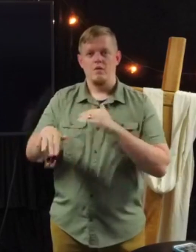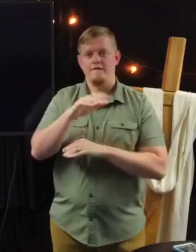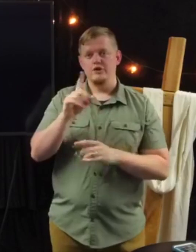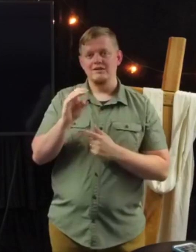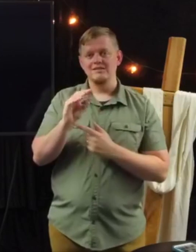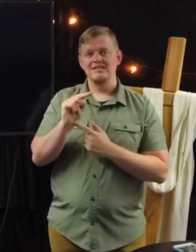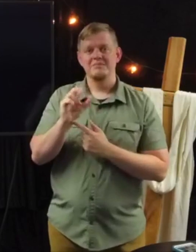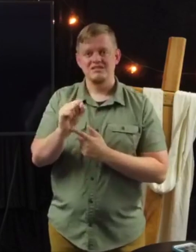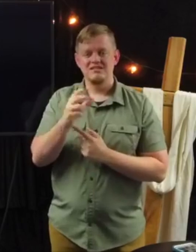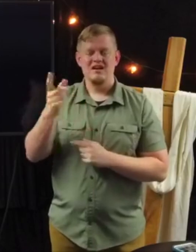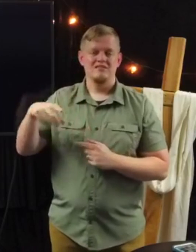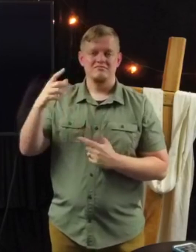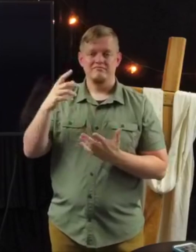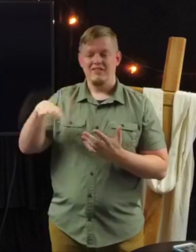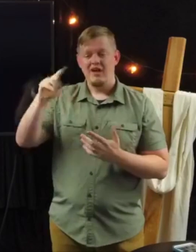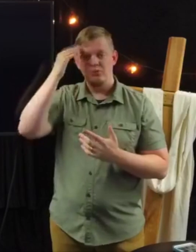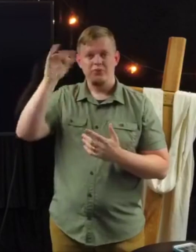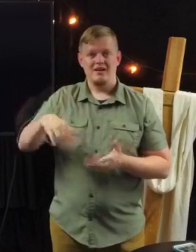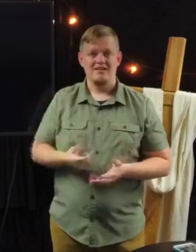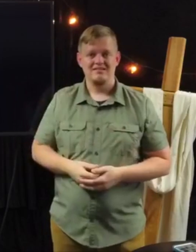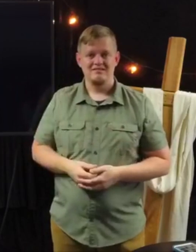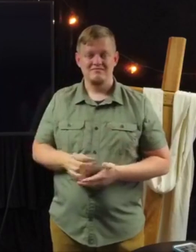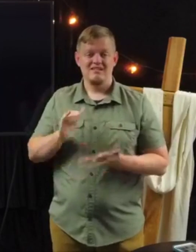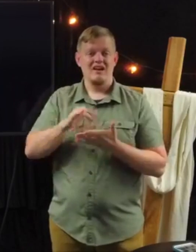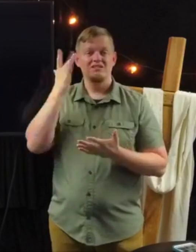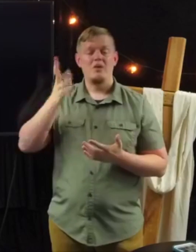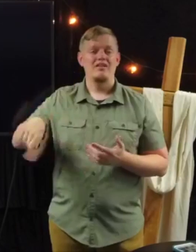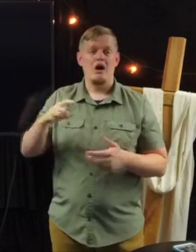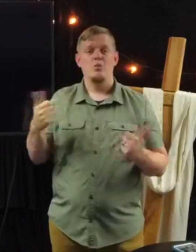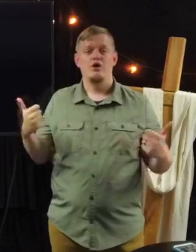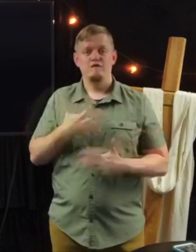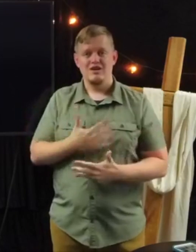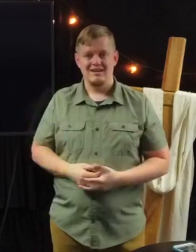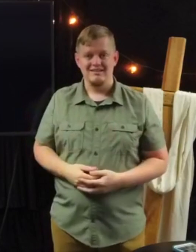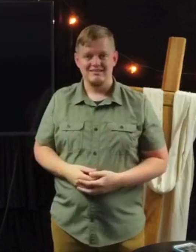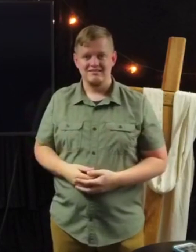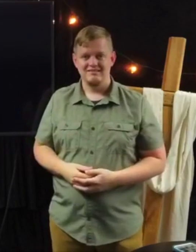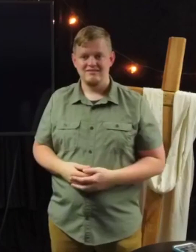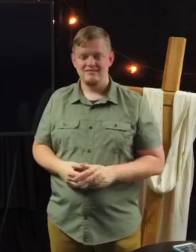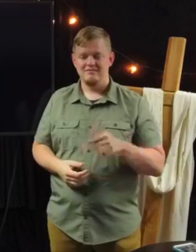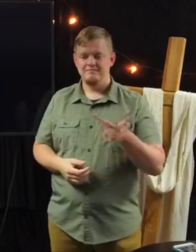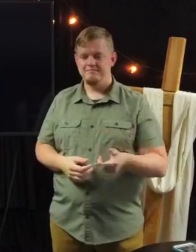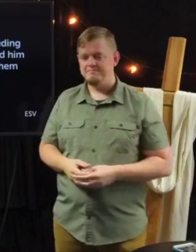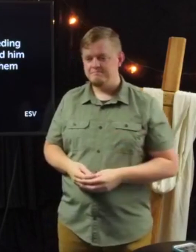authority over the demons. And they knew that. That's why they were afraid.